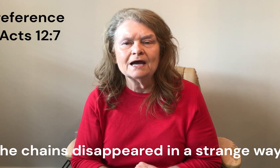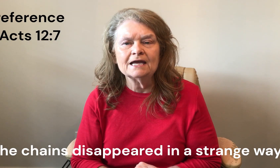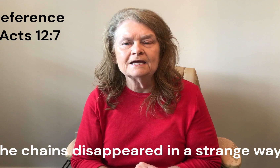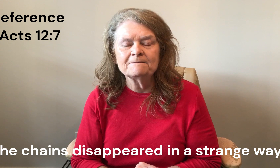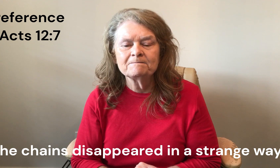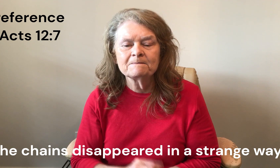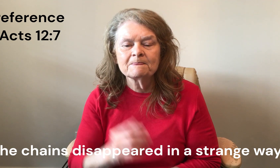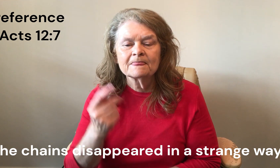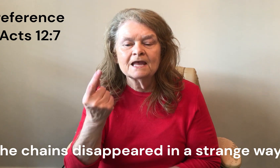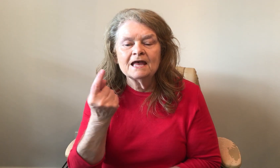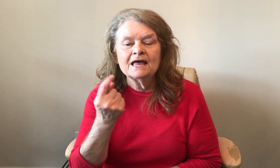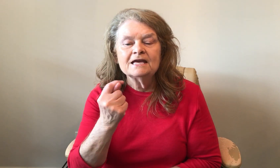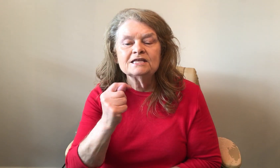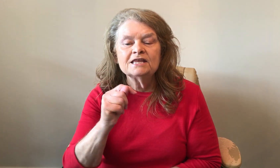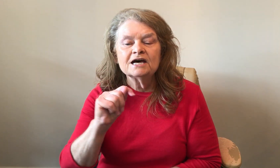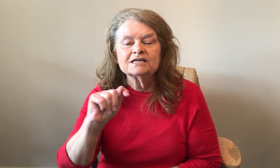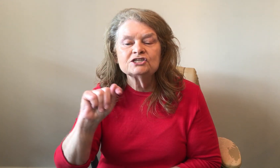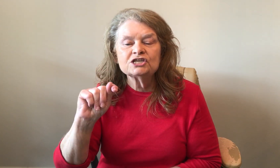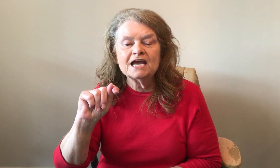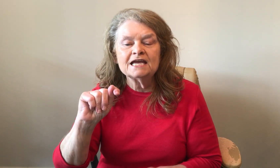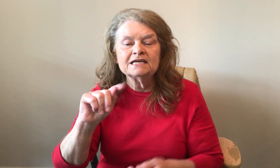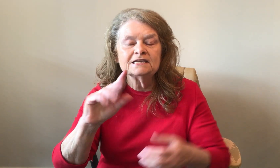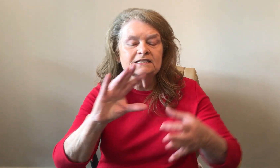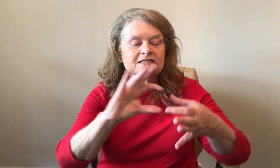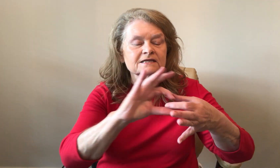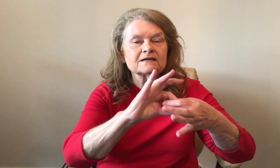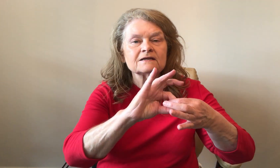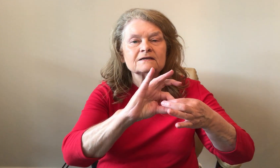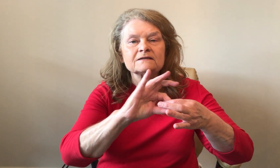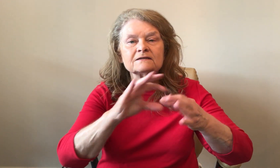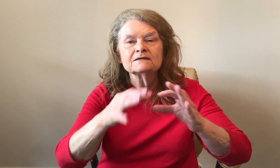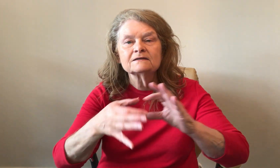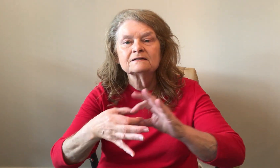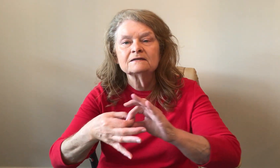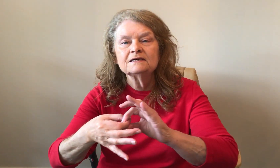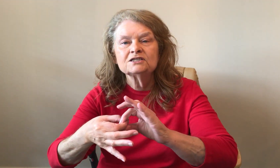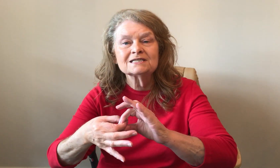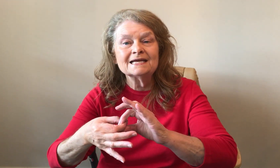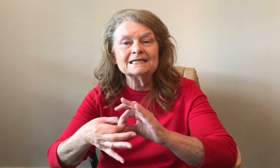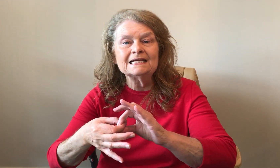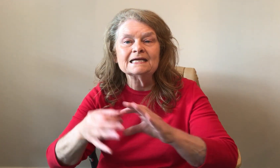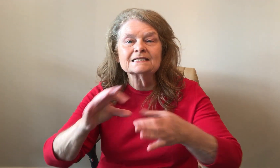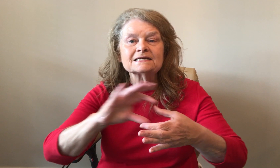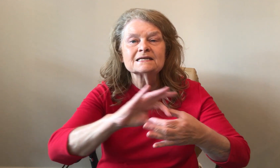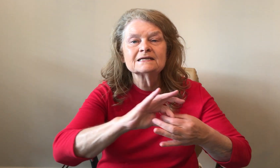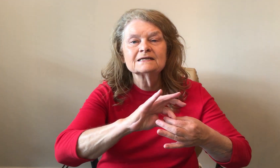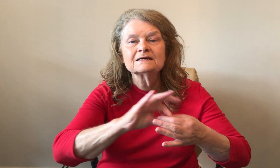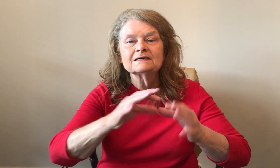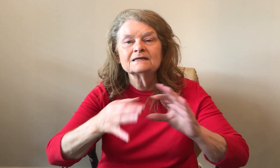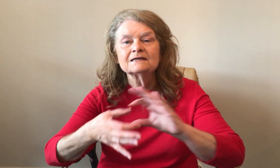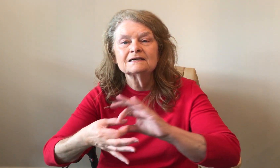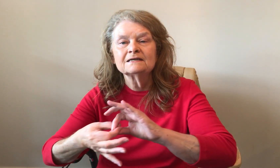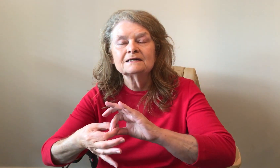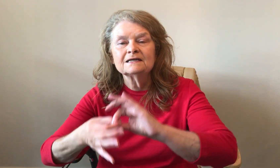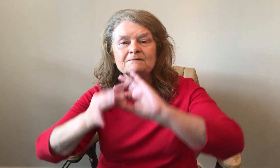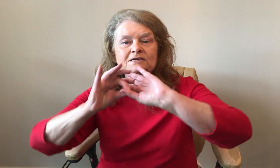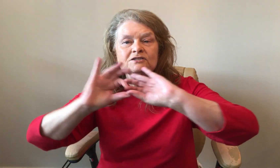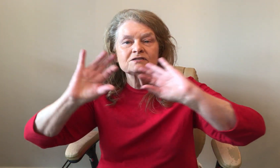way. The chains, just like links. I'm just using